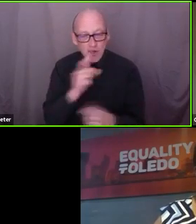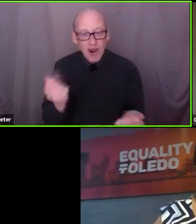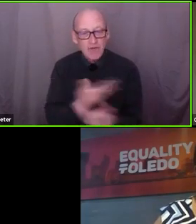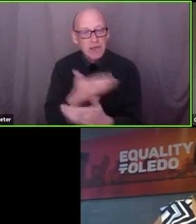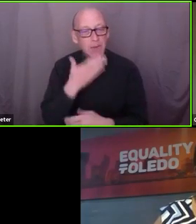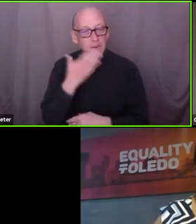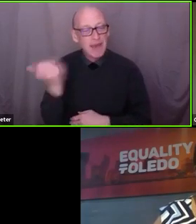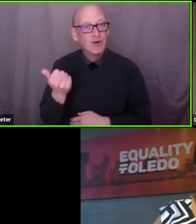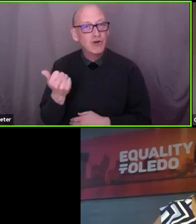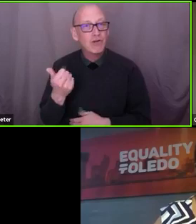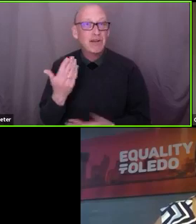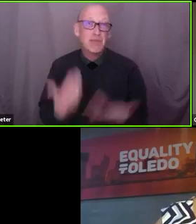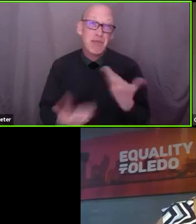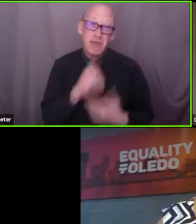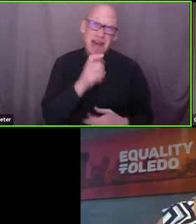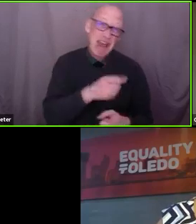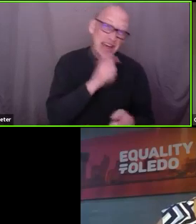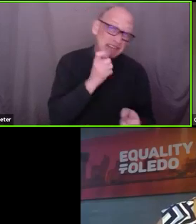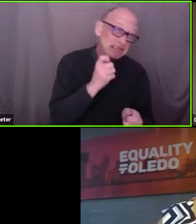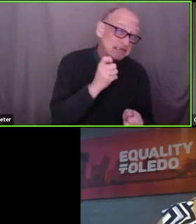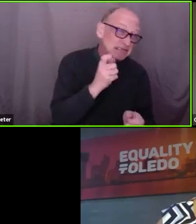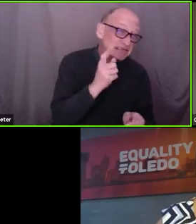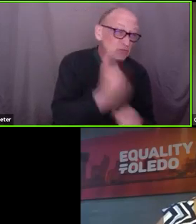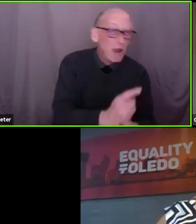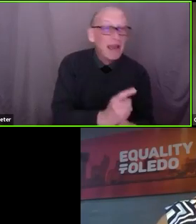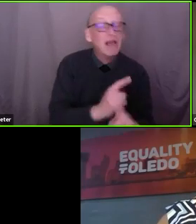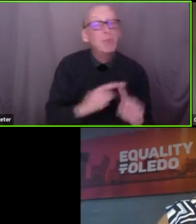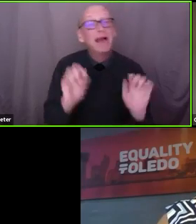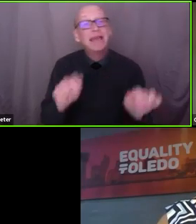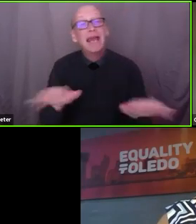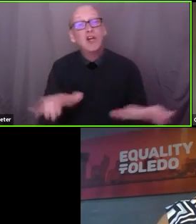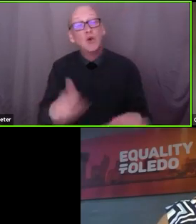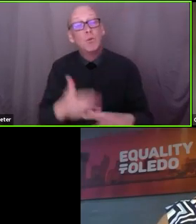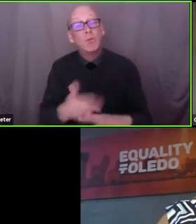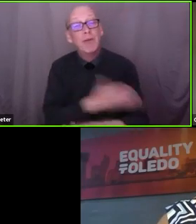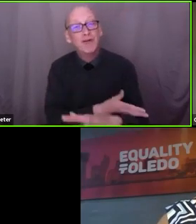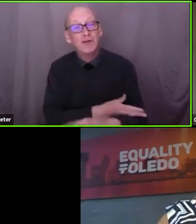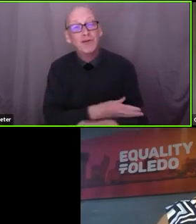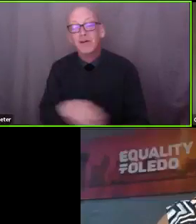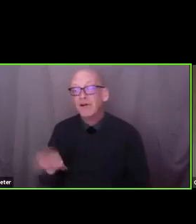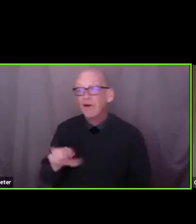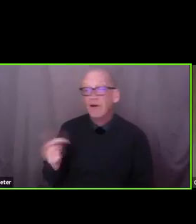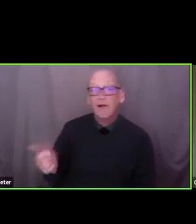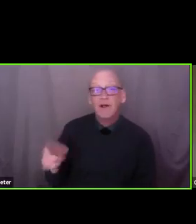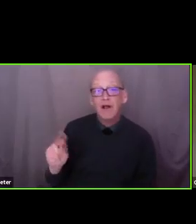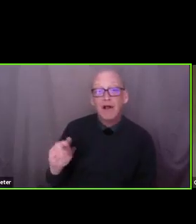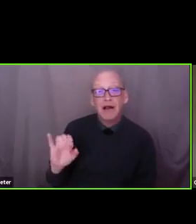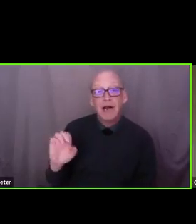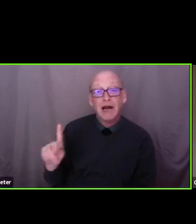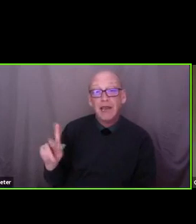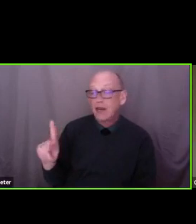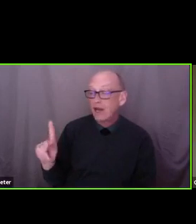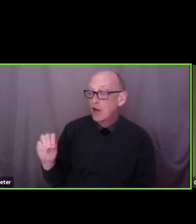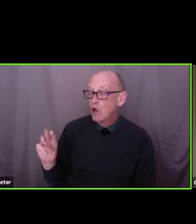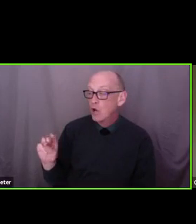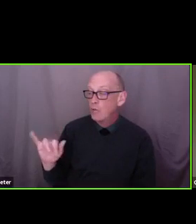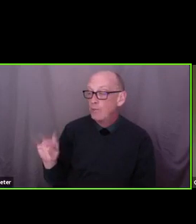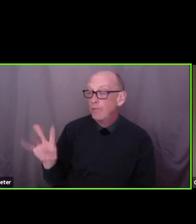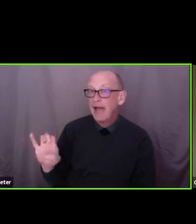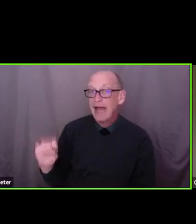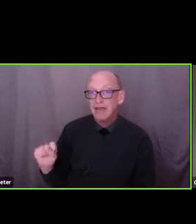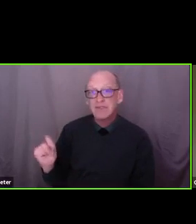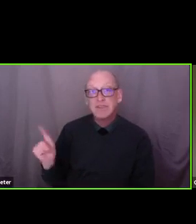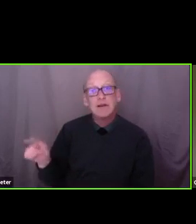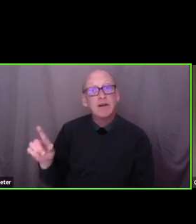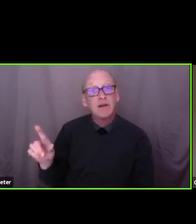think we can do it. Nick Comives, I would like your take on that same question too. Is Toledo a